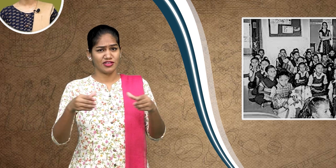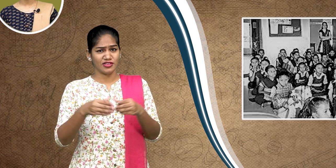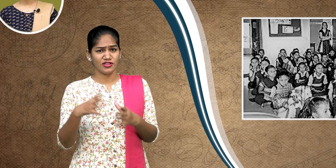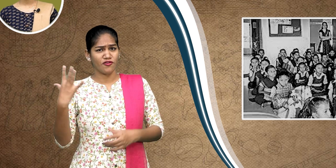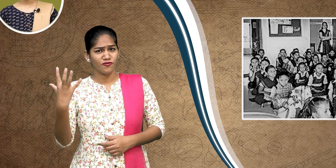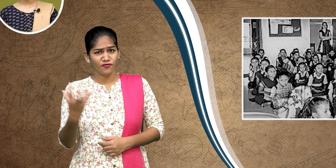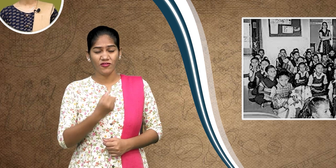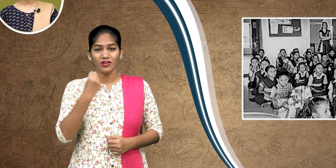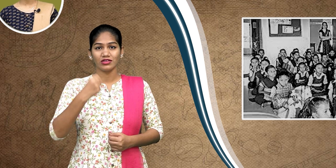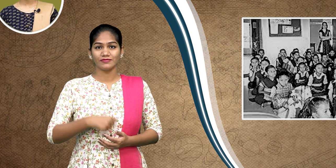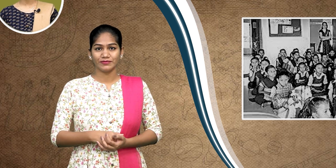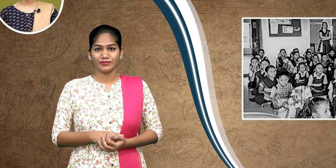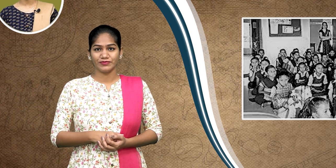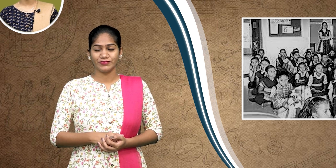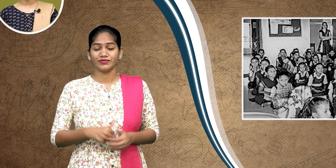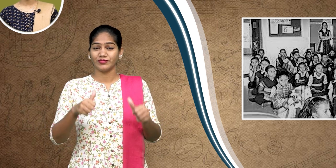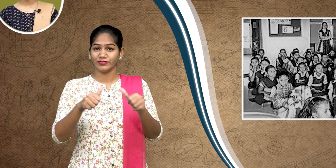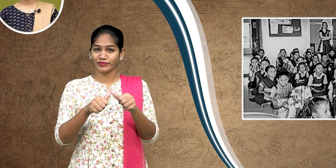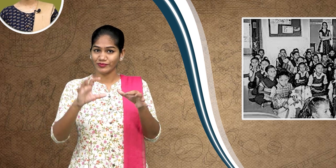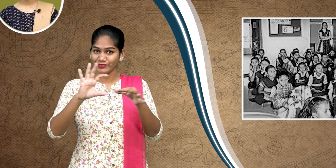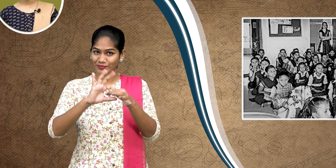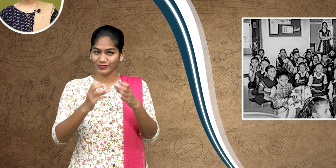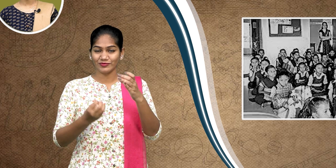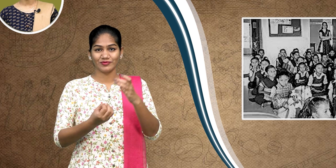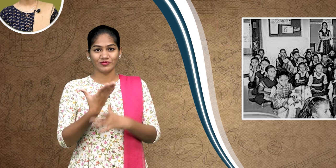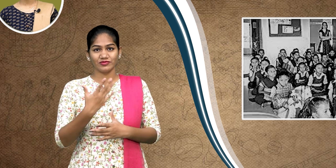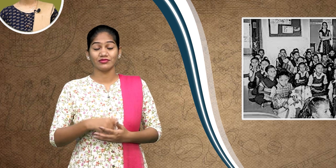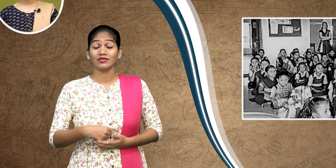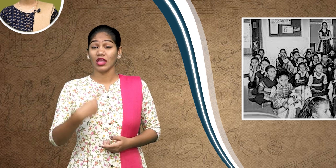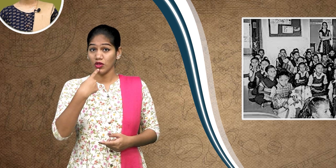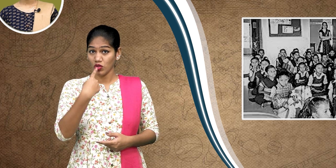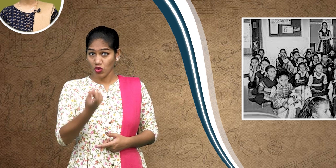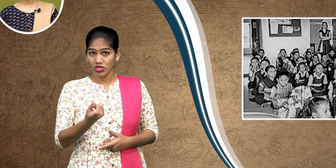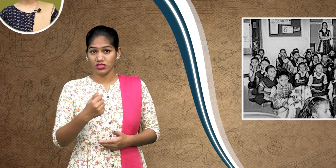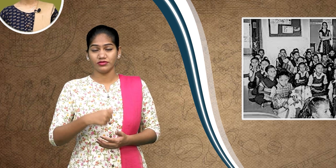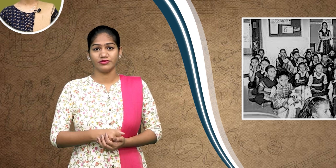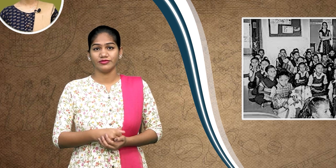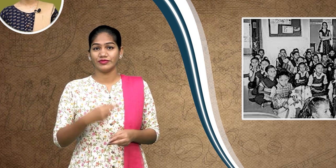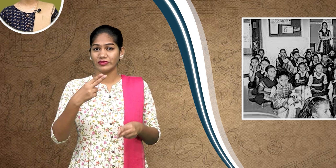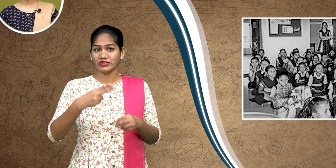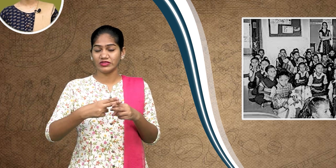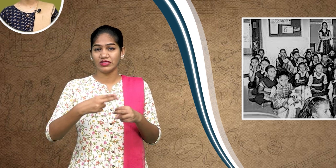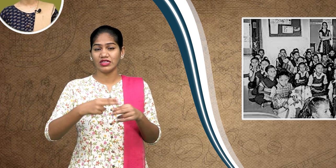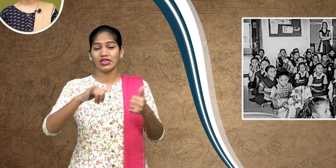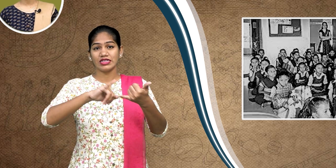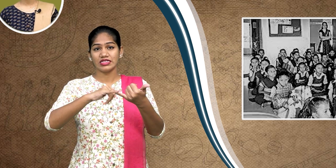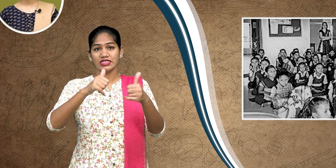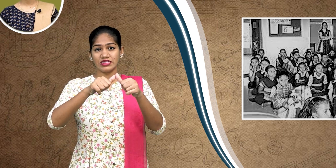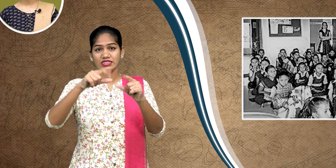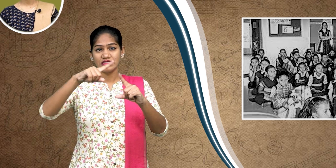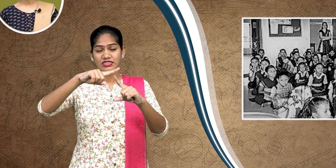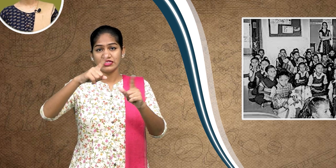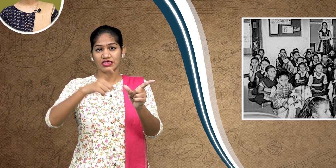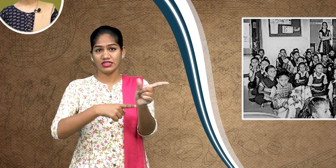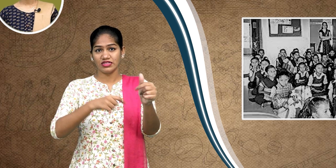founded an association called the Satya Surdak Samach.